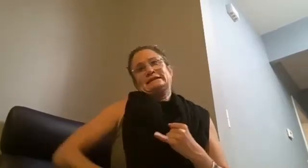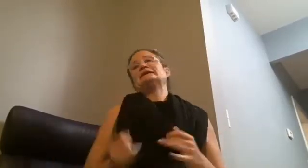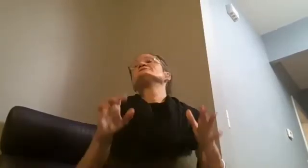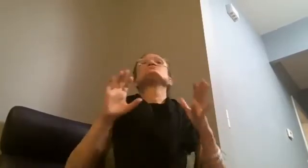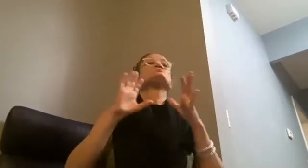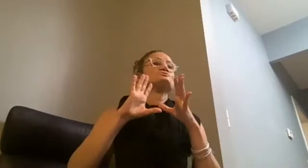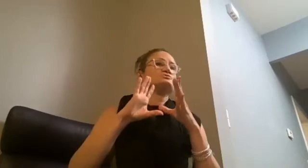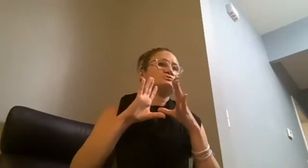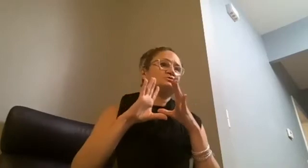sums up where I am today.